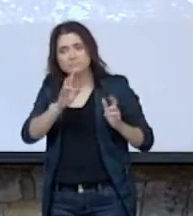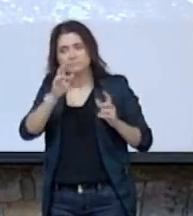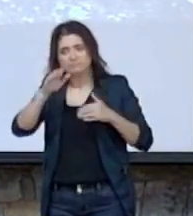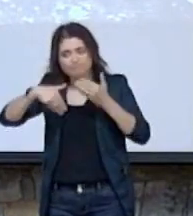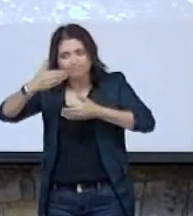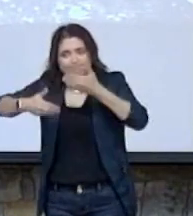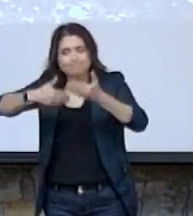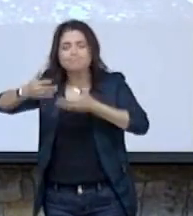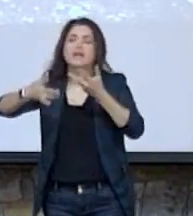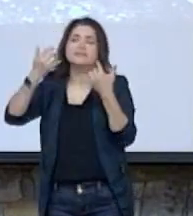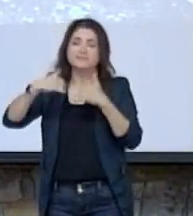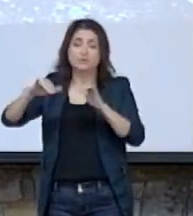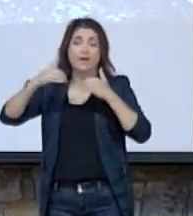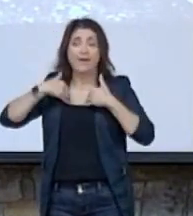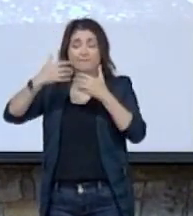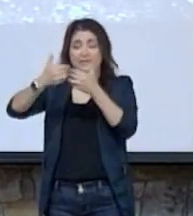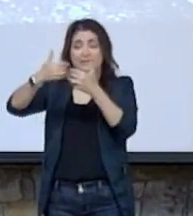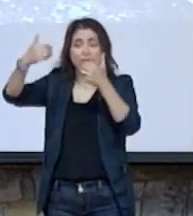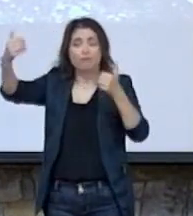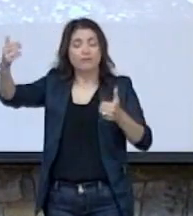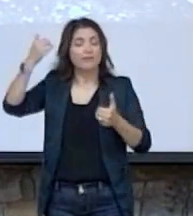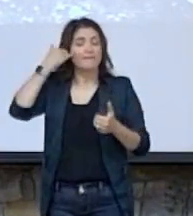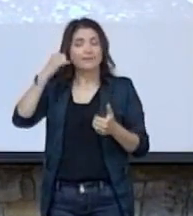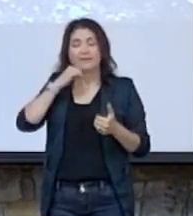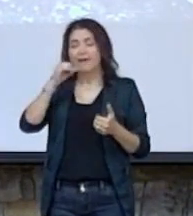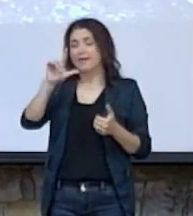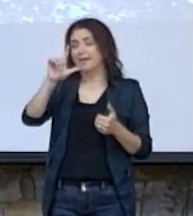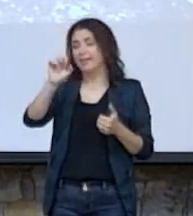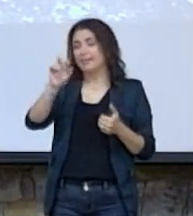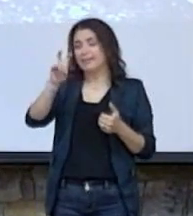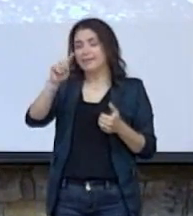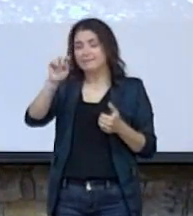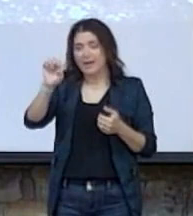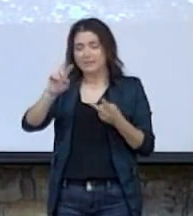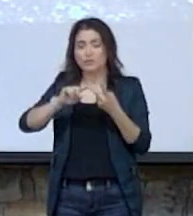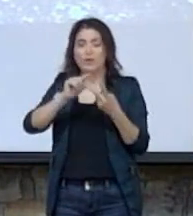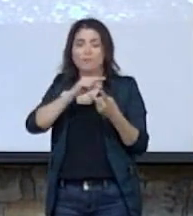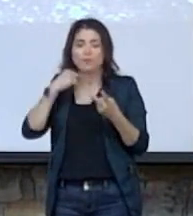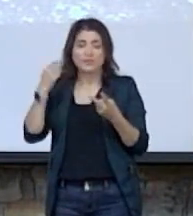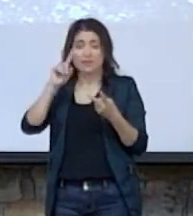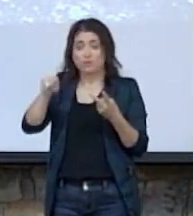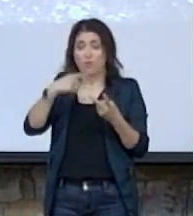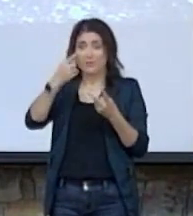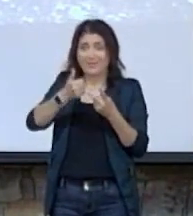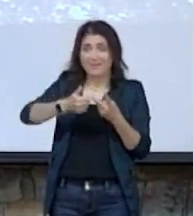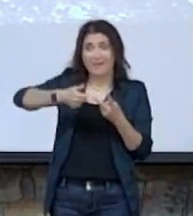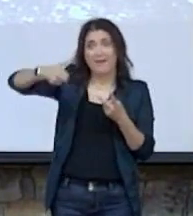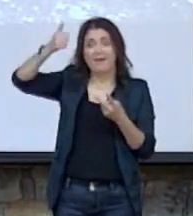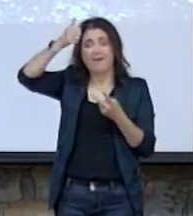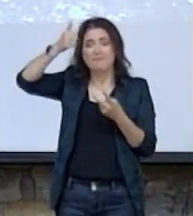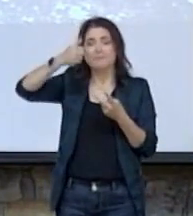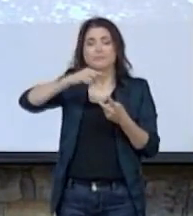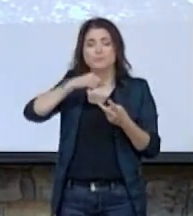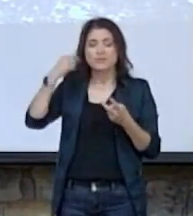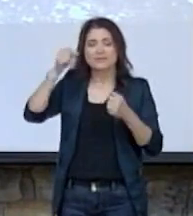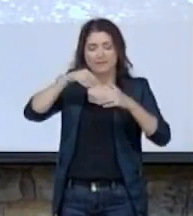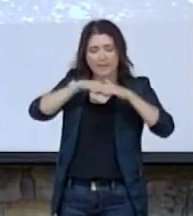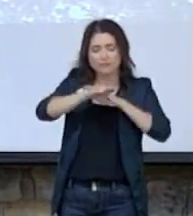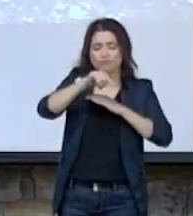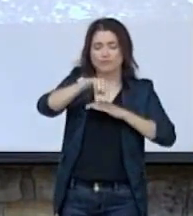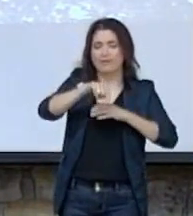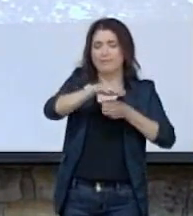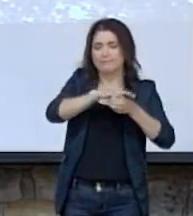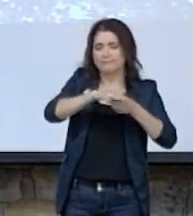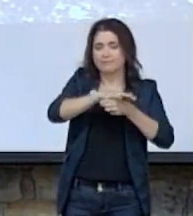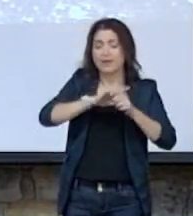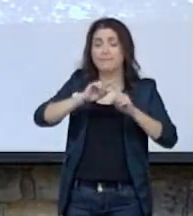the separation if you weren't a Levite, a priest, and then only the high priest once a year on the Day of Atonement entered that holy of holy places.